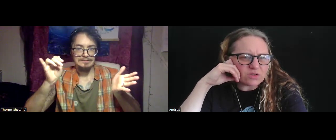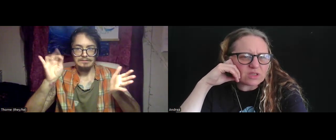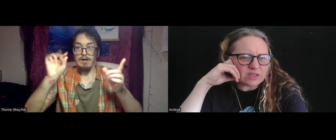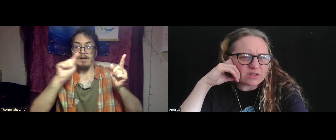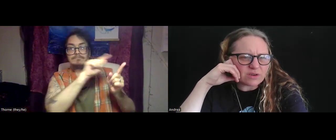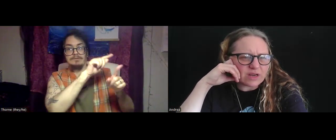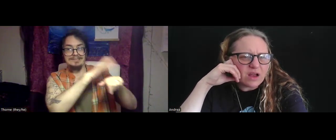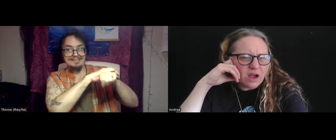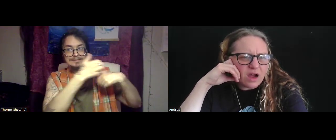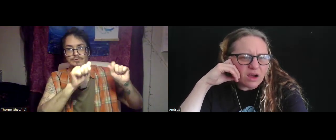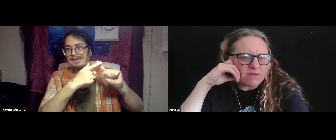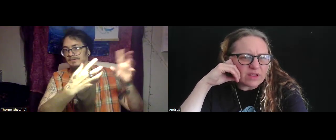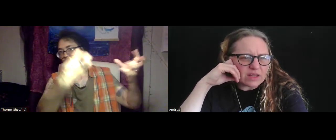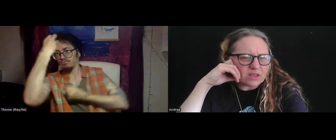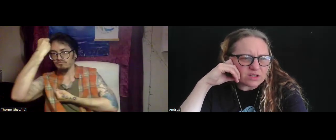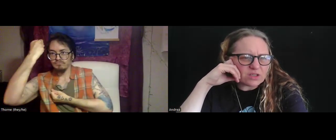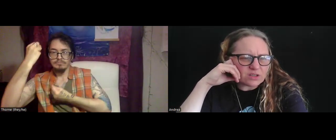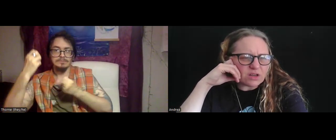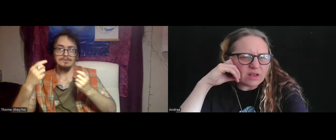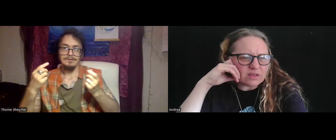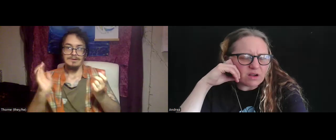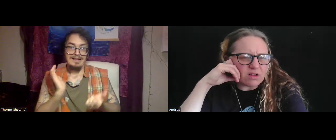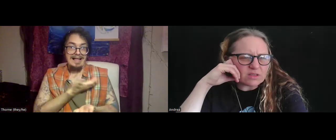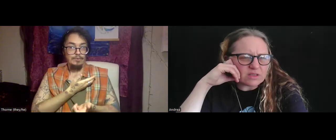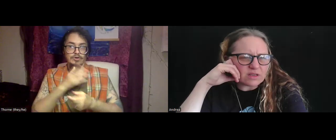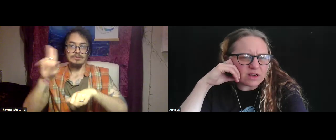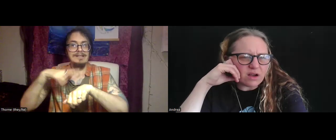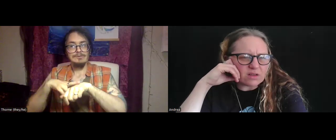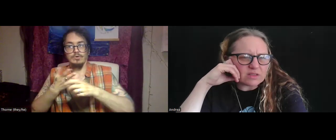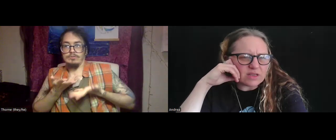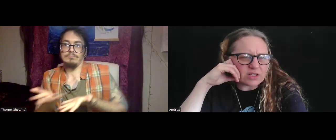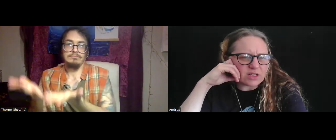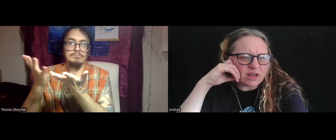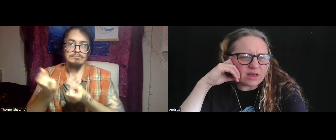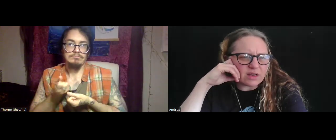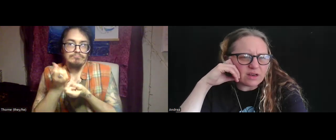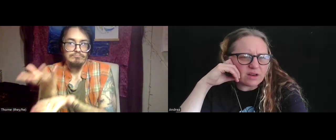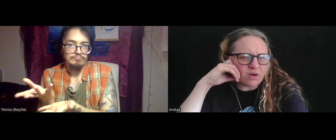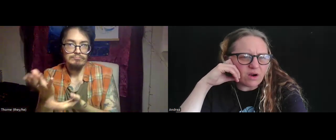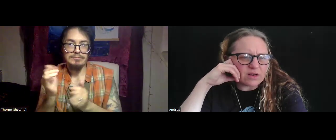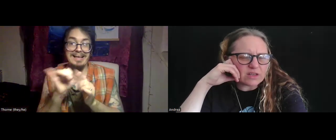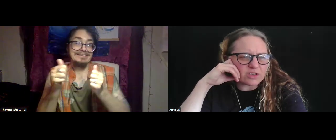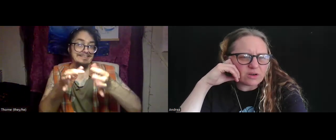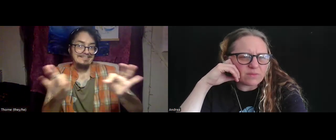a history of English as a colonization and, our nature,